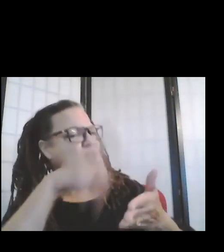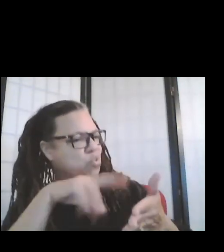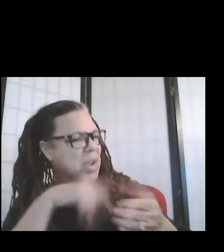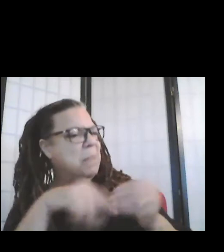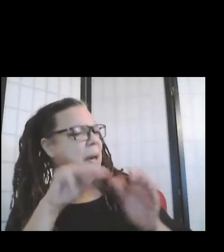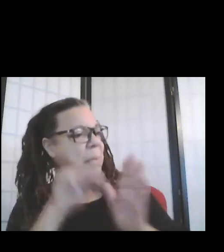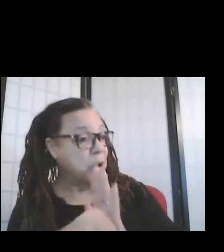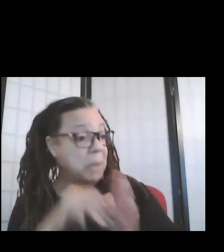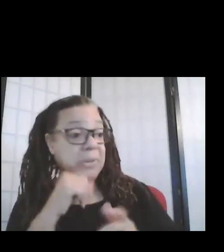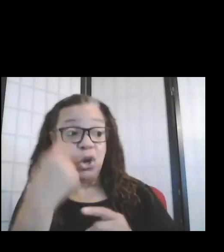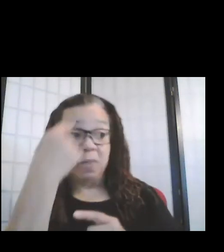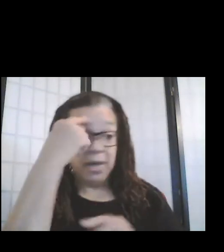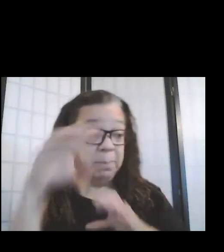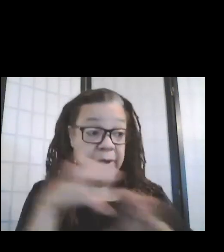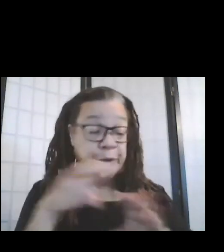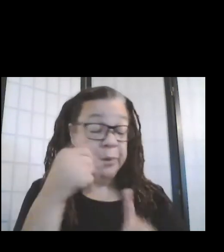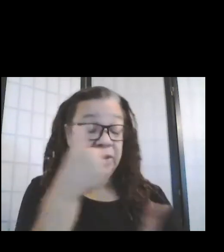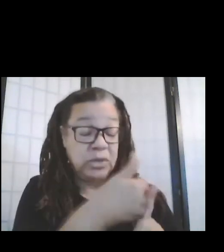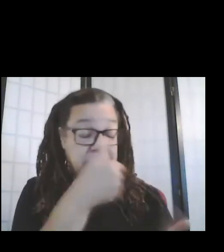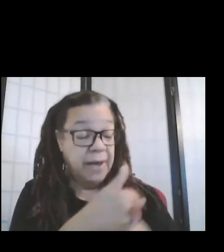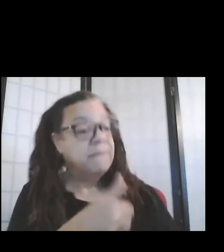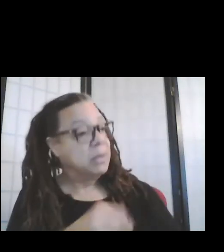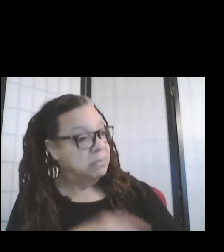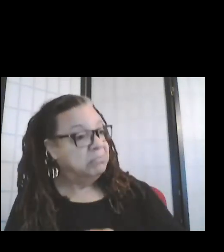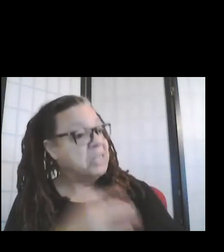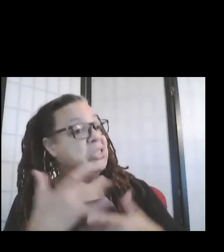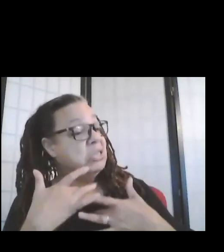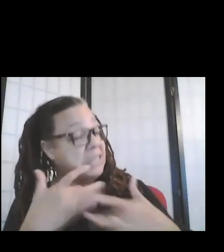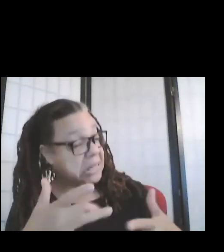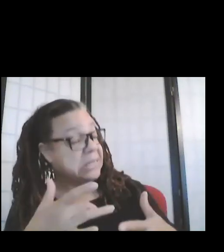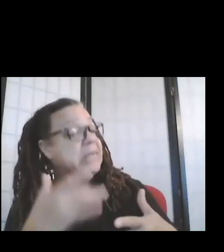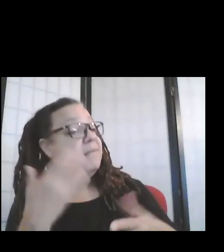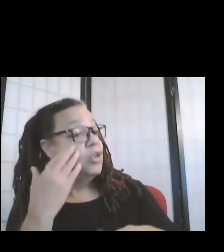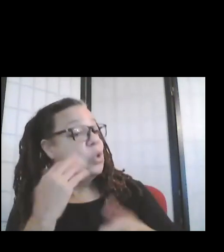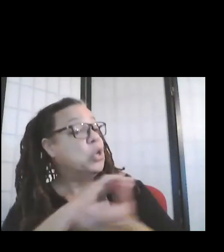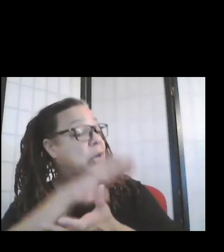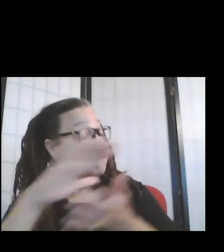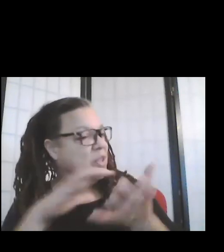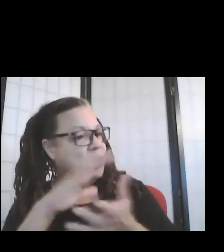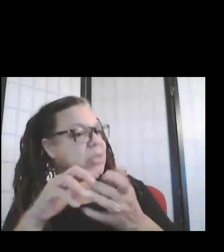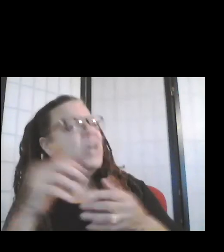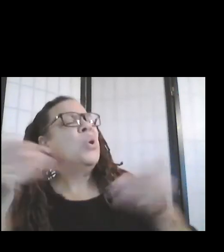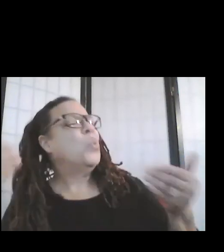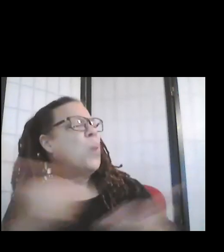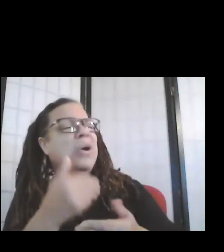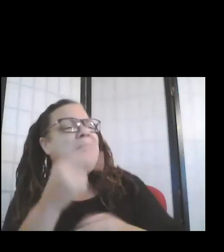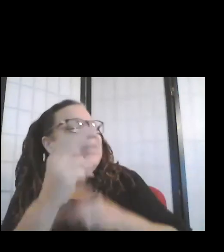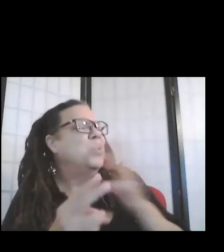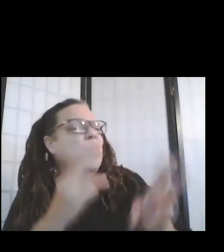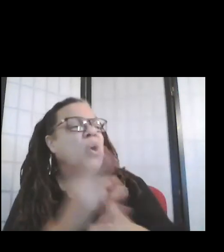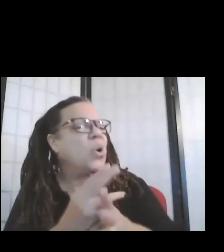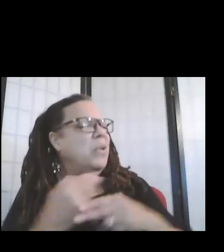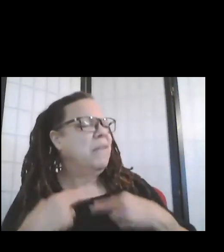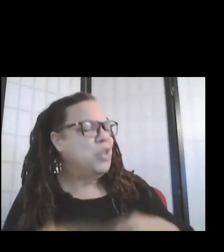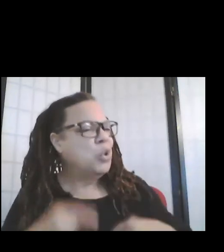but you don't think about committing it. You're sensitive enough to know you're sometimes confused. Welcome to the human race, Mr. Grant.